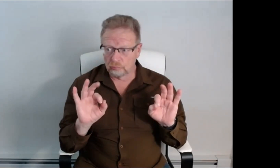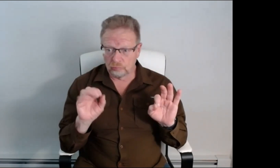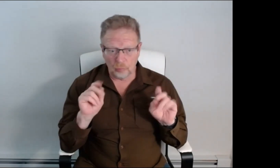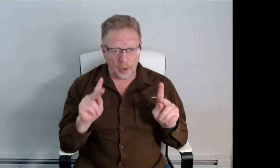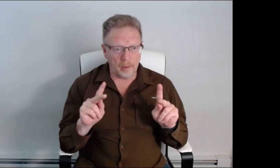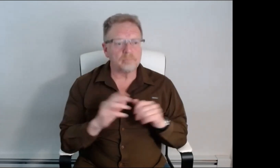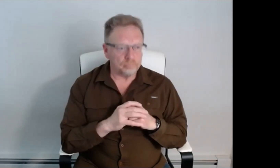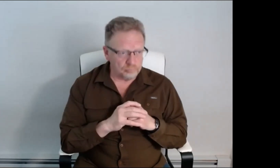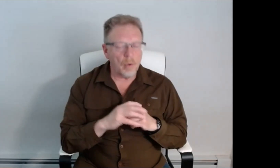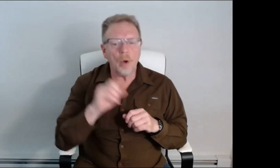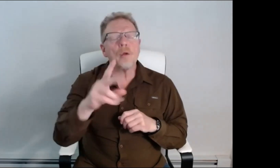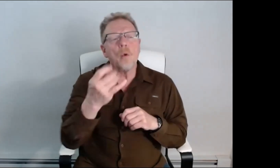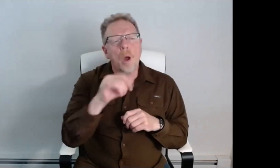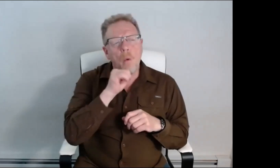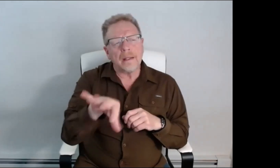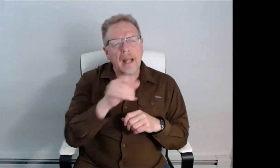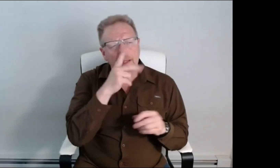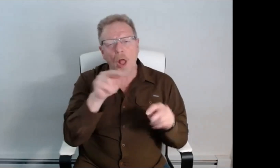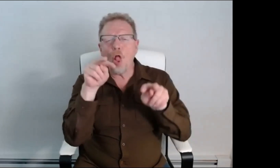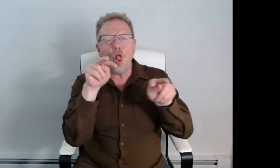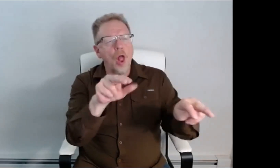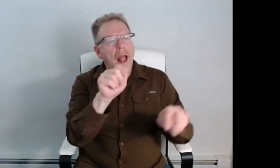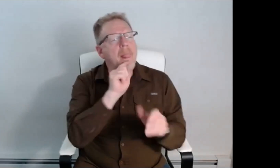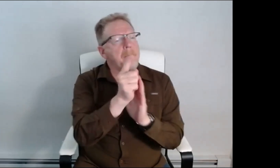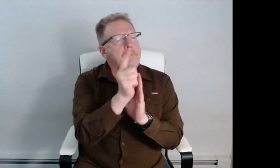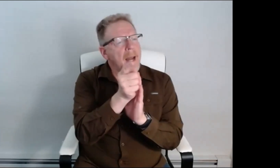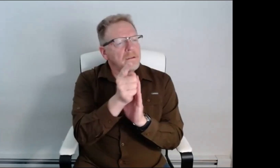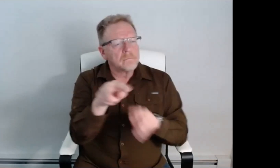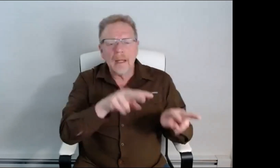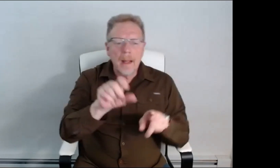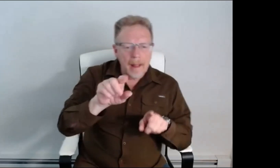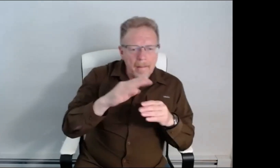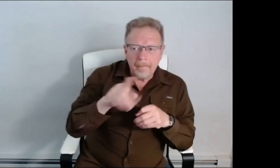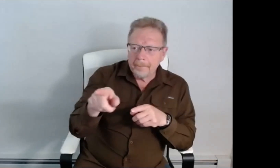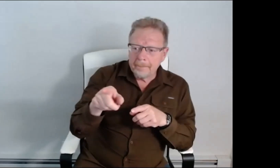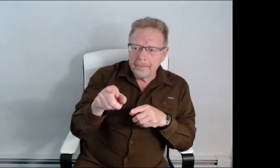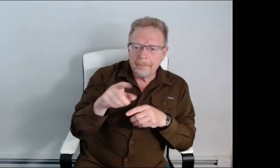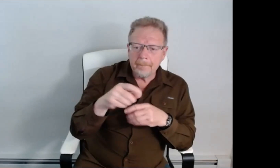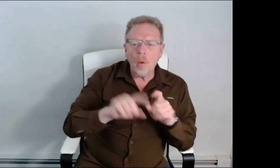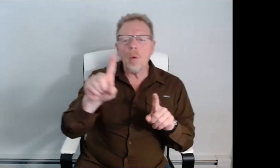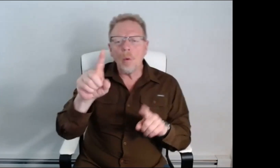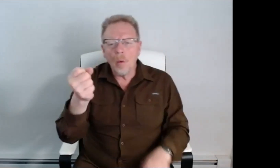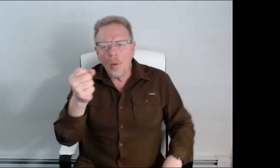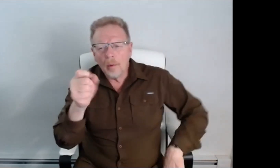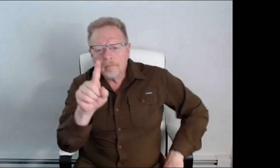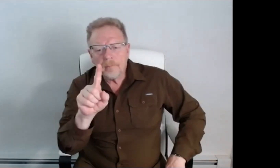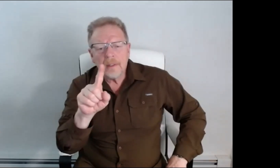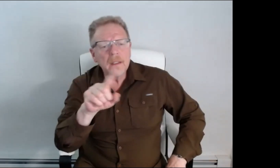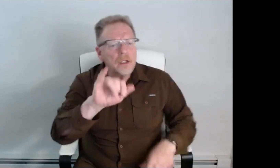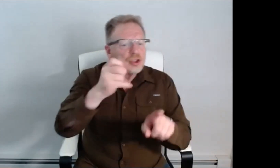All right, so why don't we take a look at the minutes, Bethany, if that's okay? Oh, wait, 1 second. Jan Luby? Well, this is